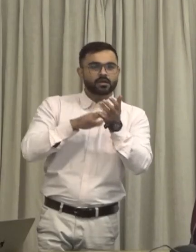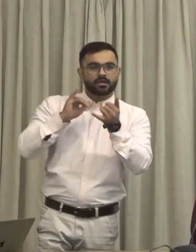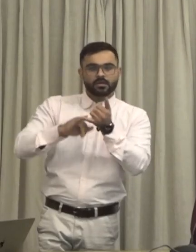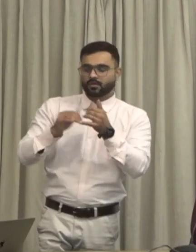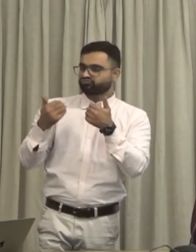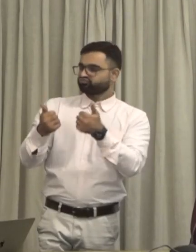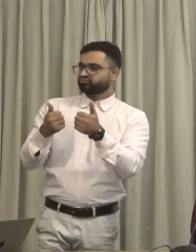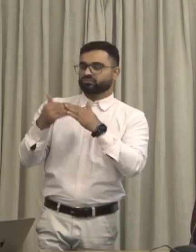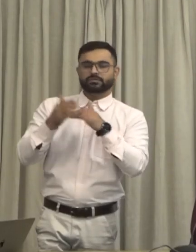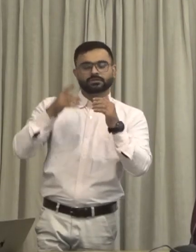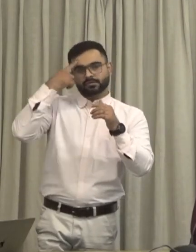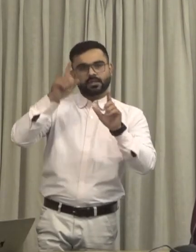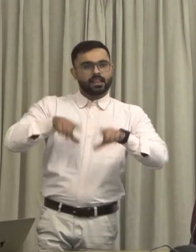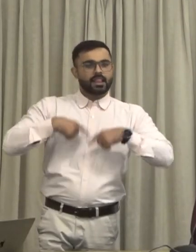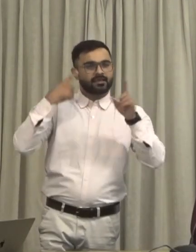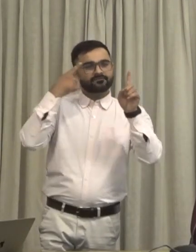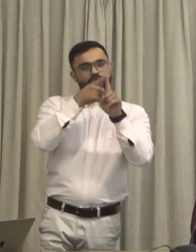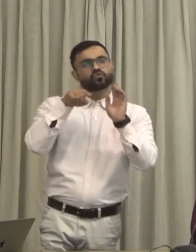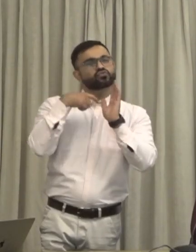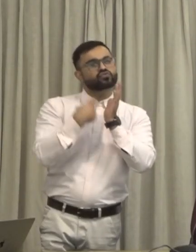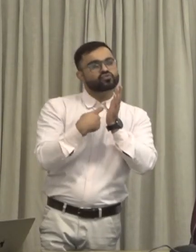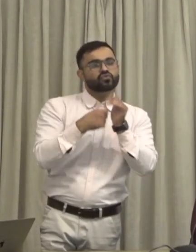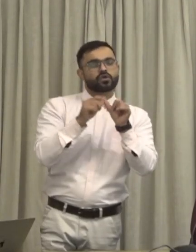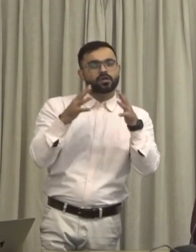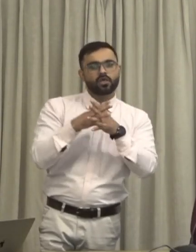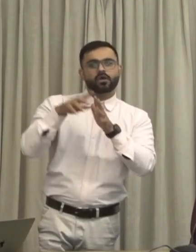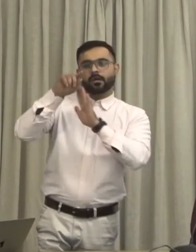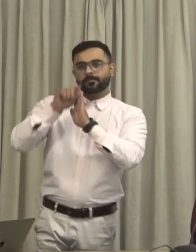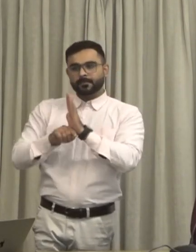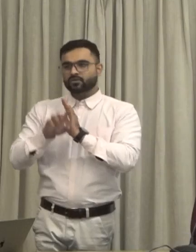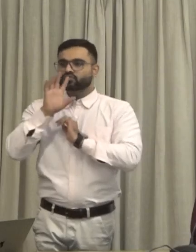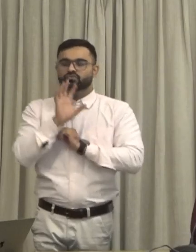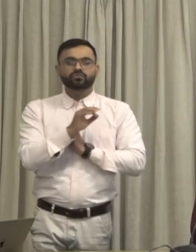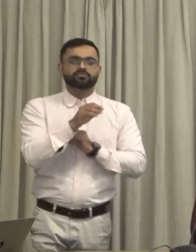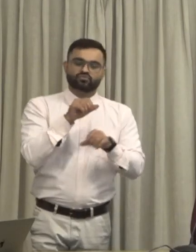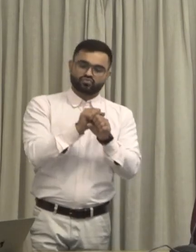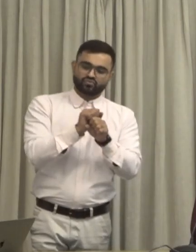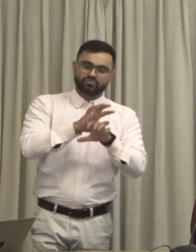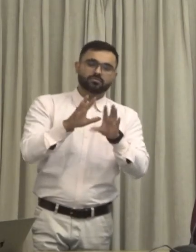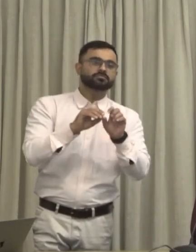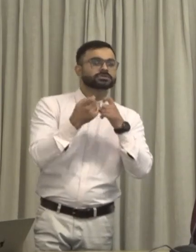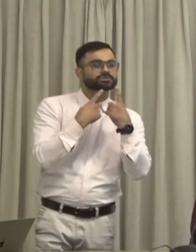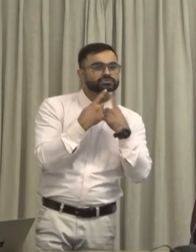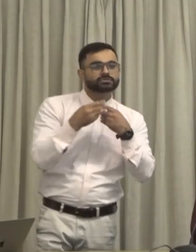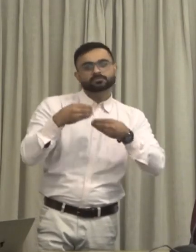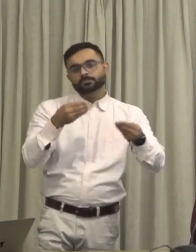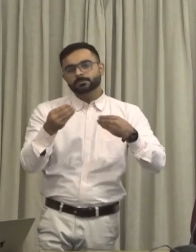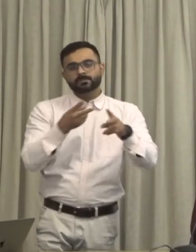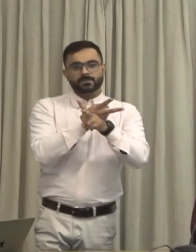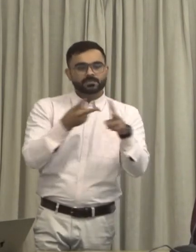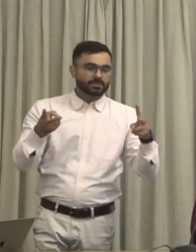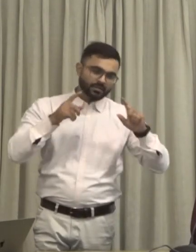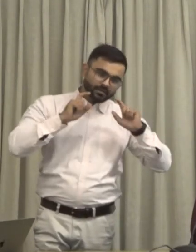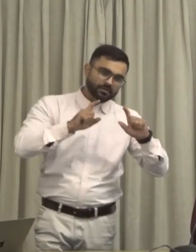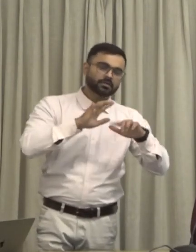a well-thought-out end-of-life care protocol and policy, and is actually walking the talk and providing the kind of